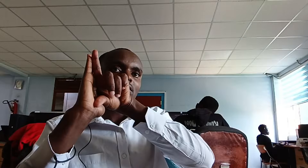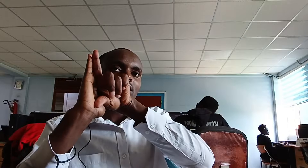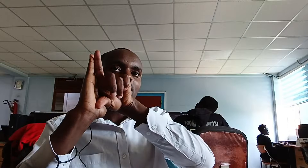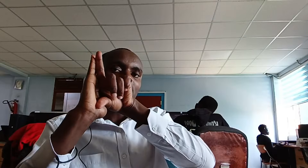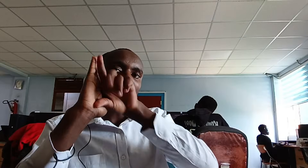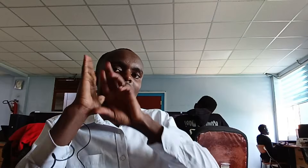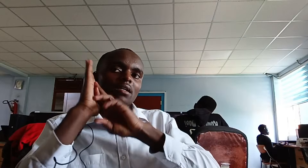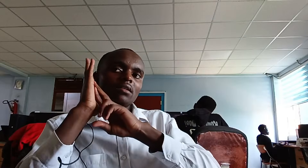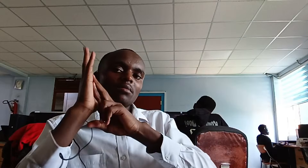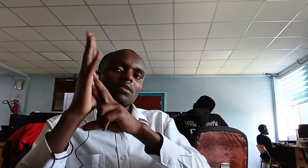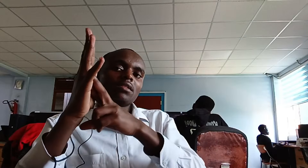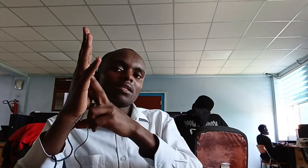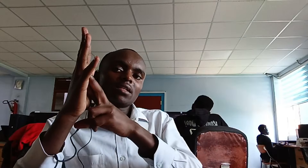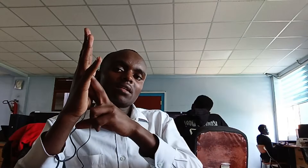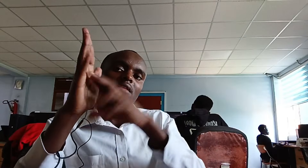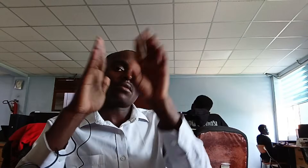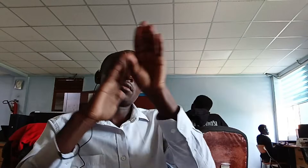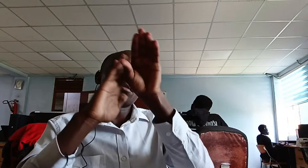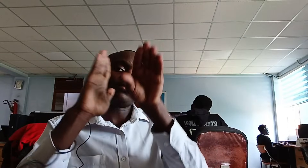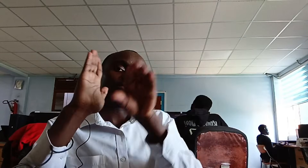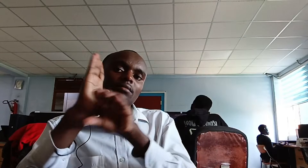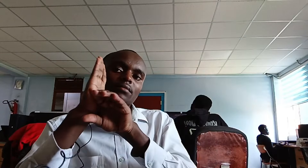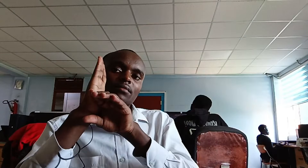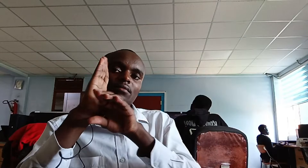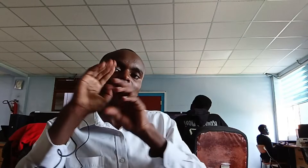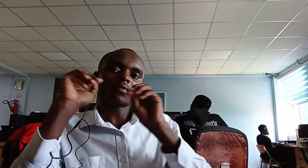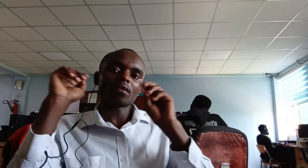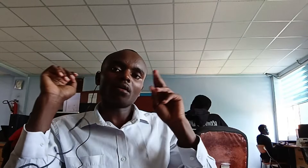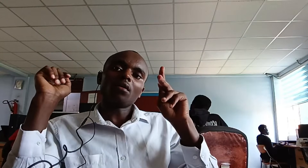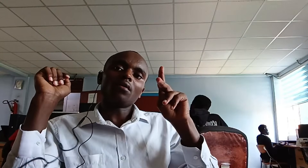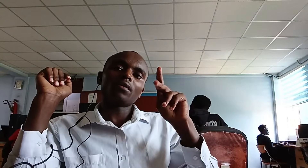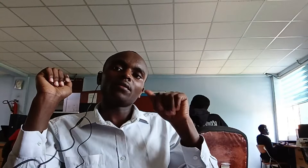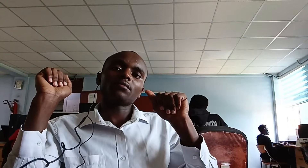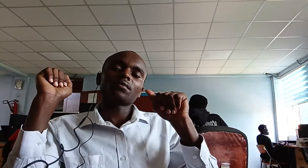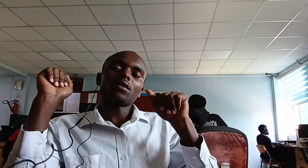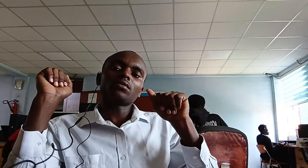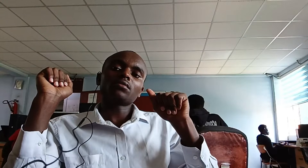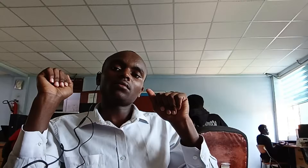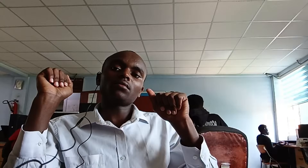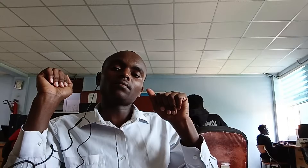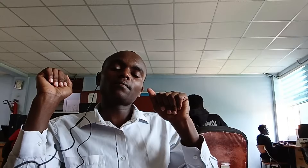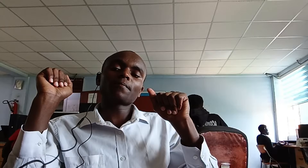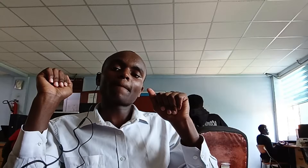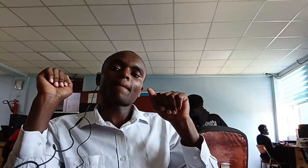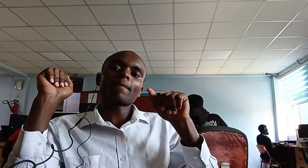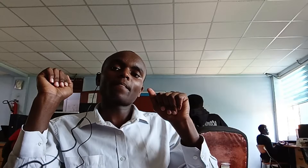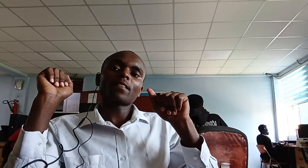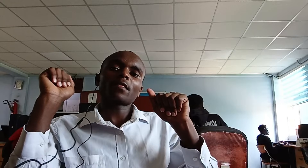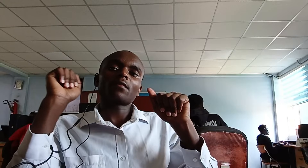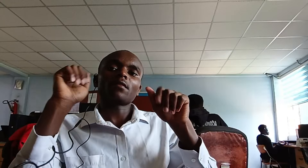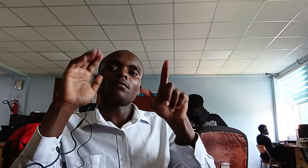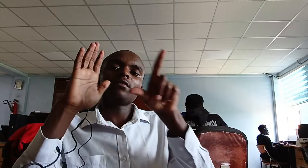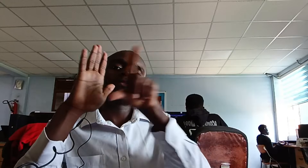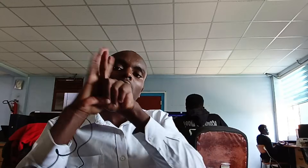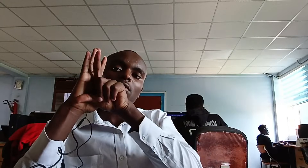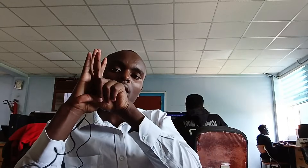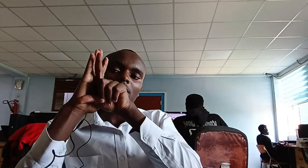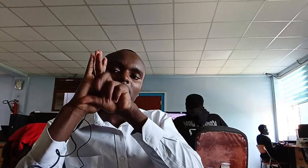it. They represent the constitution. Okay, so this law represent